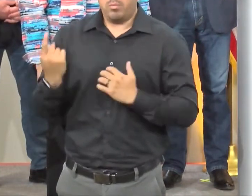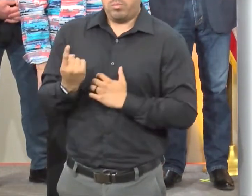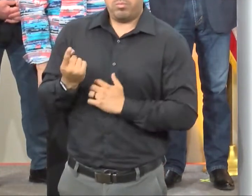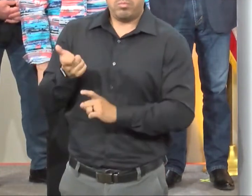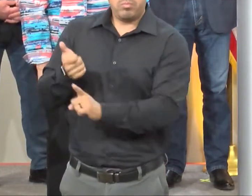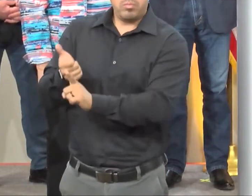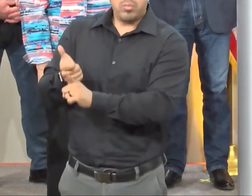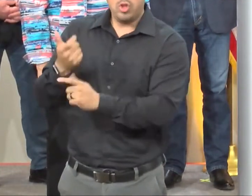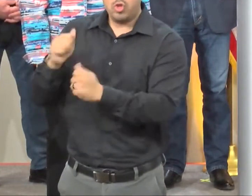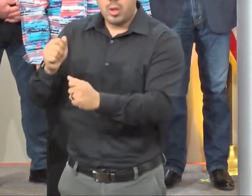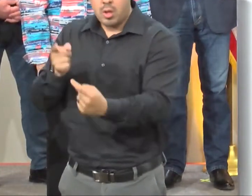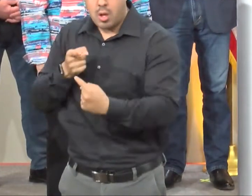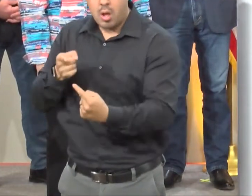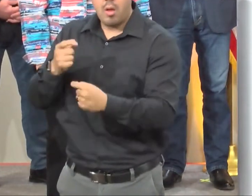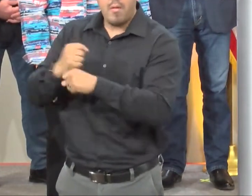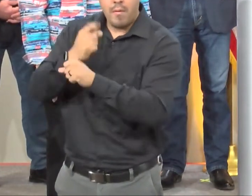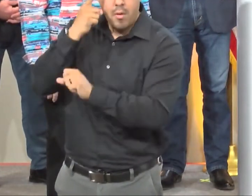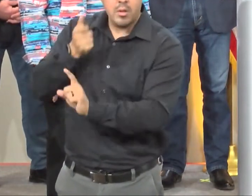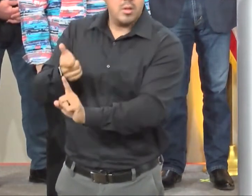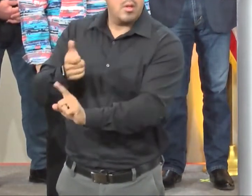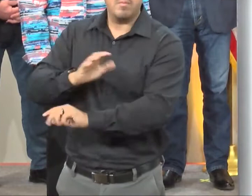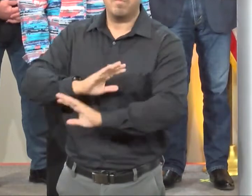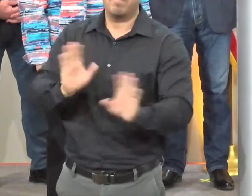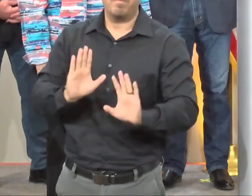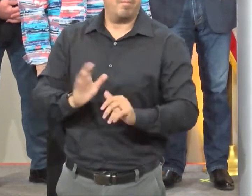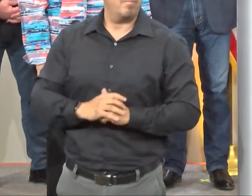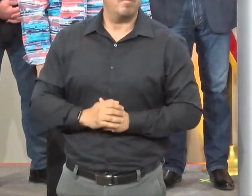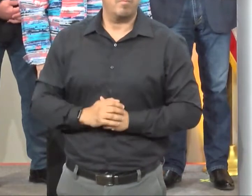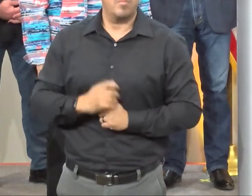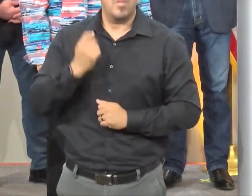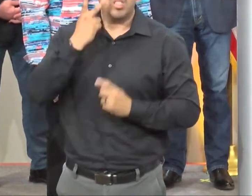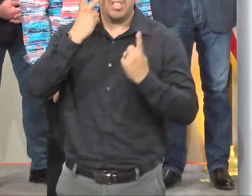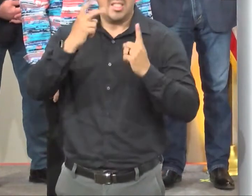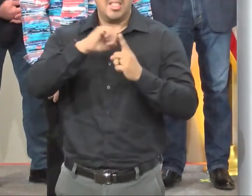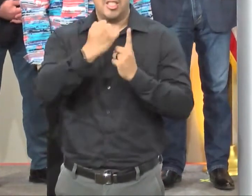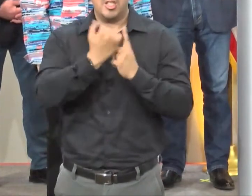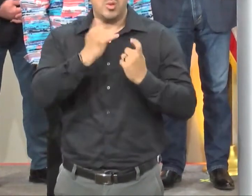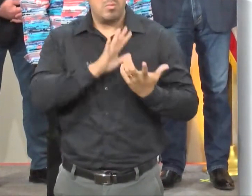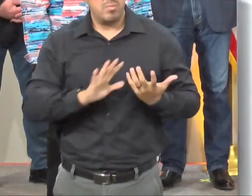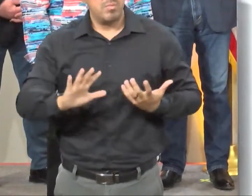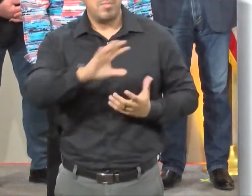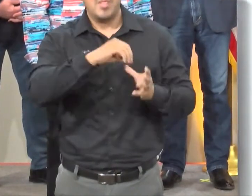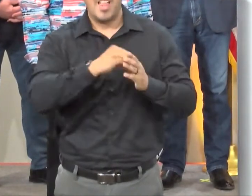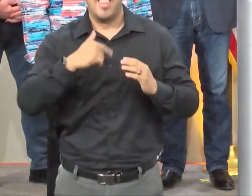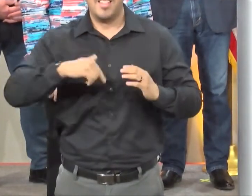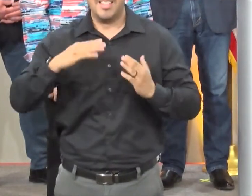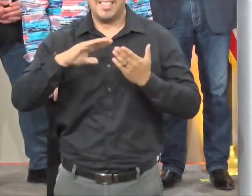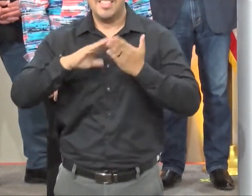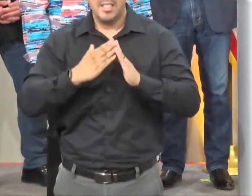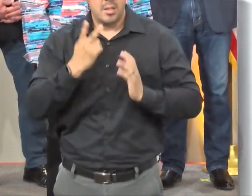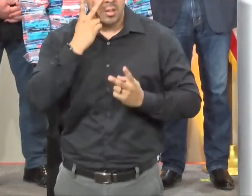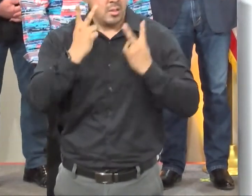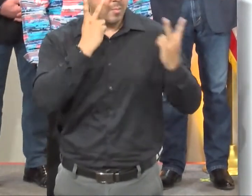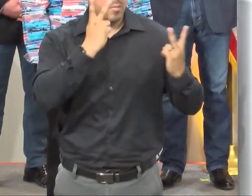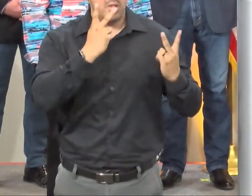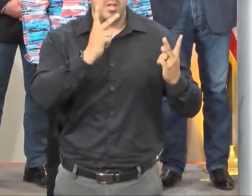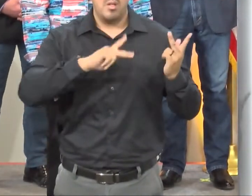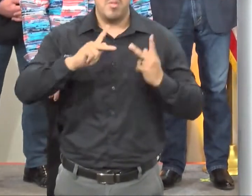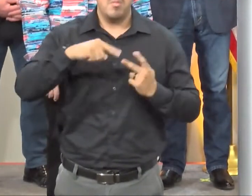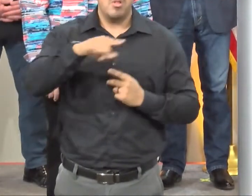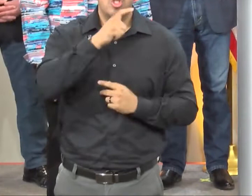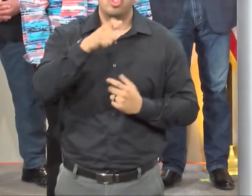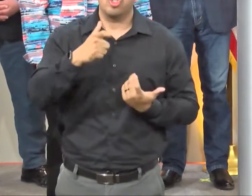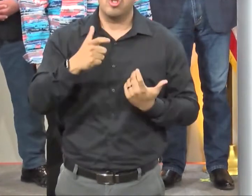themselves. And so these scenarios are being played out all across our city. All these residents deserve